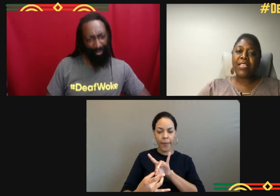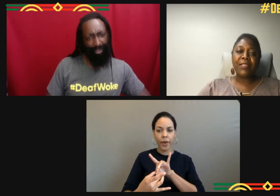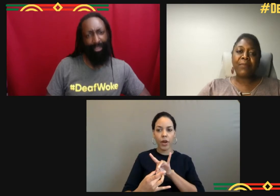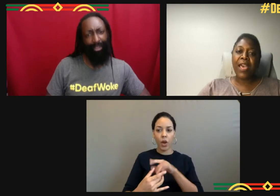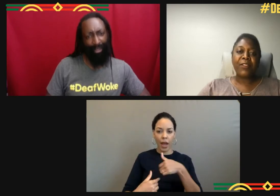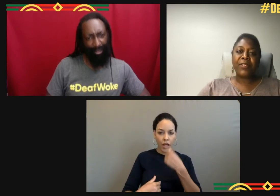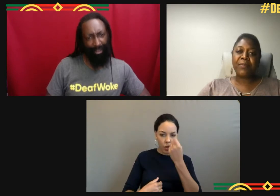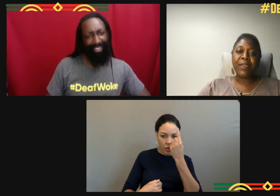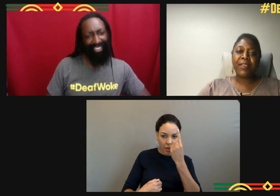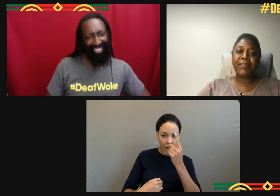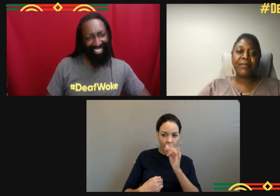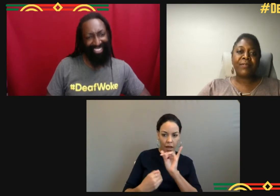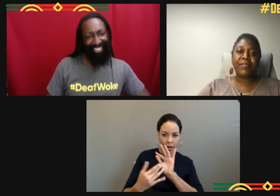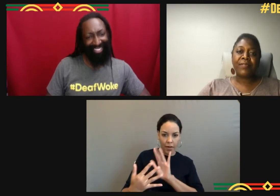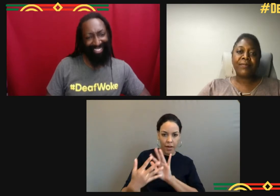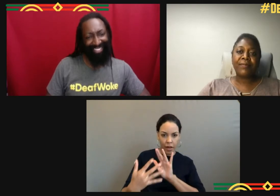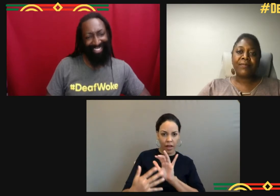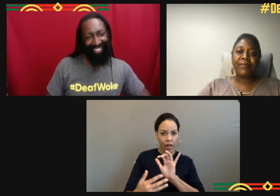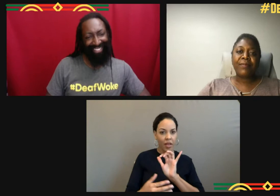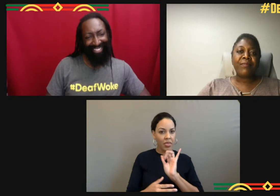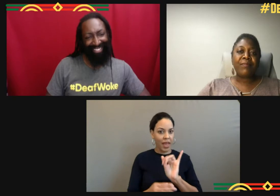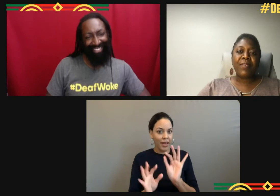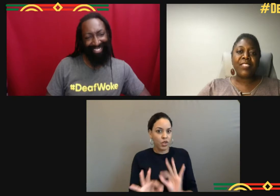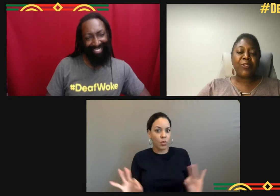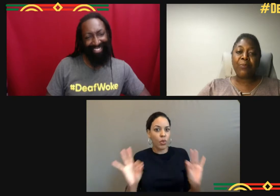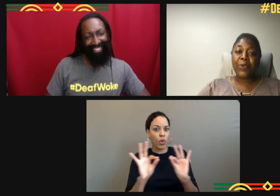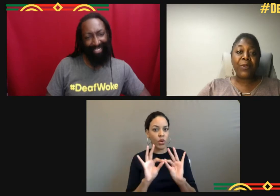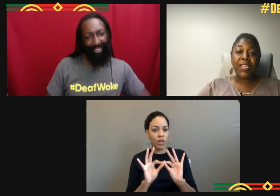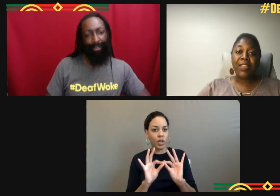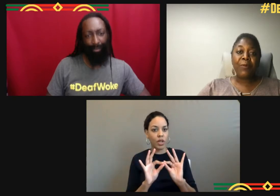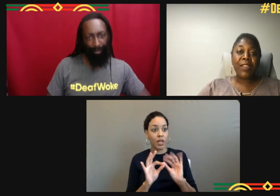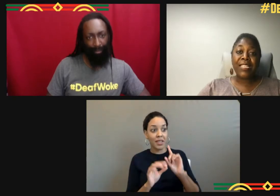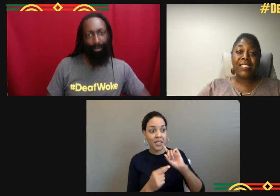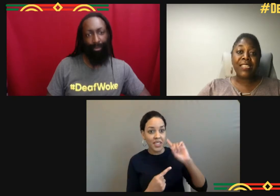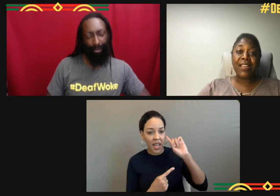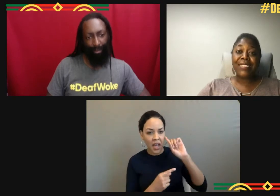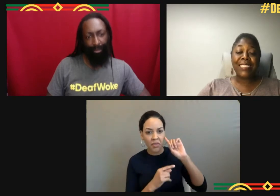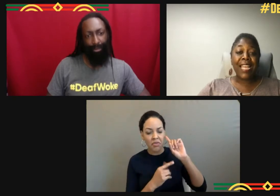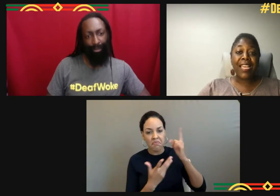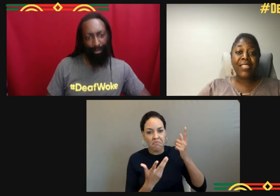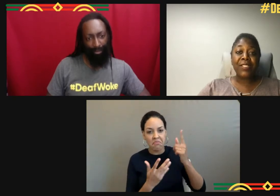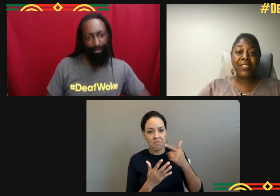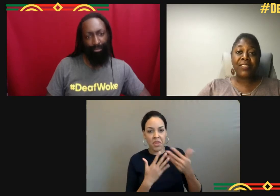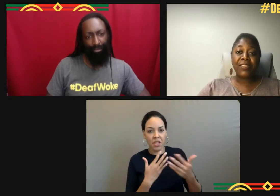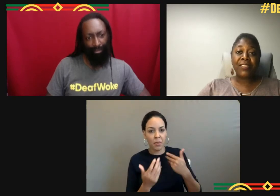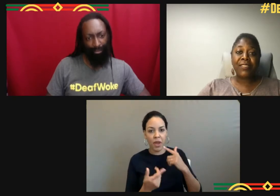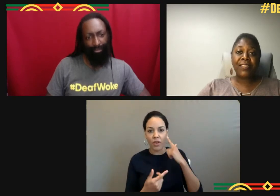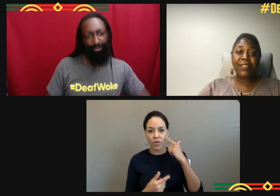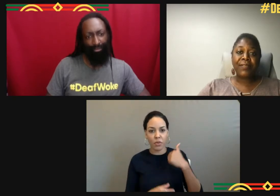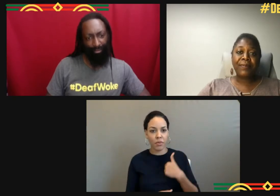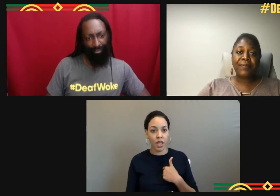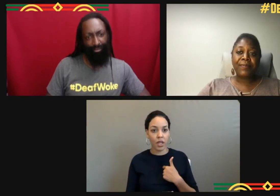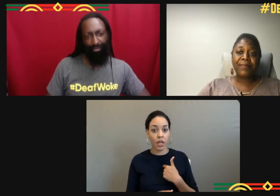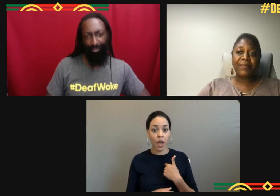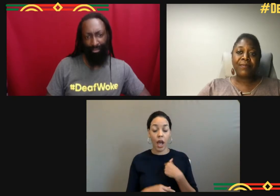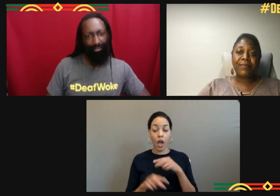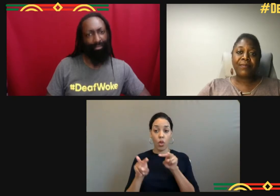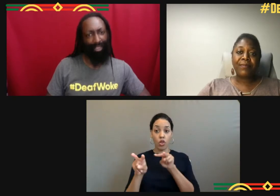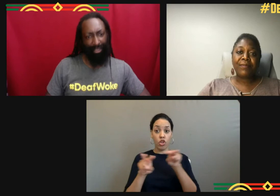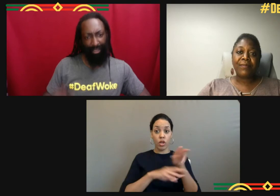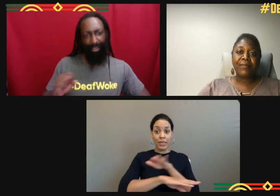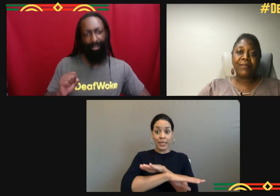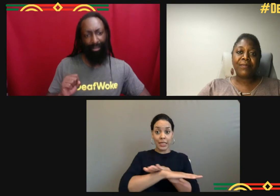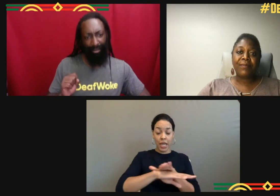that part doesn't matter to me. Is there beauty in what I see on stage?